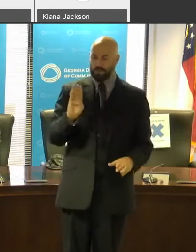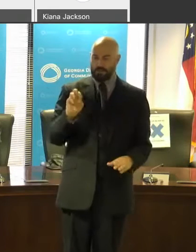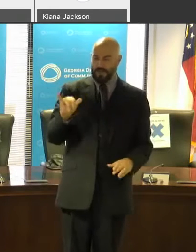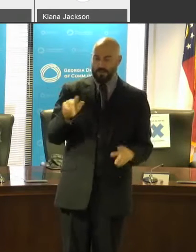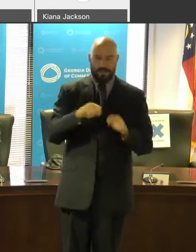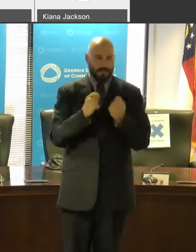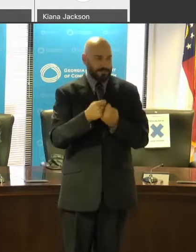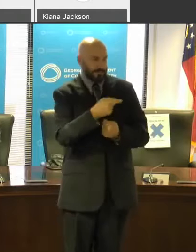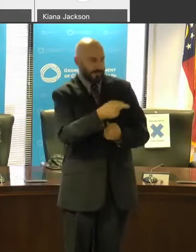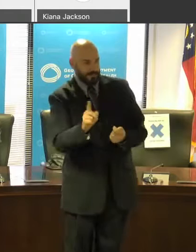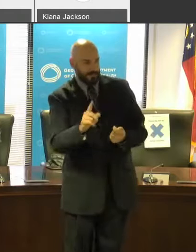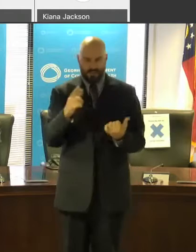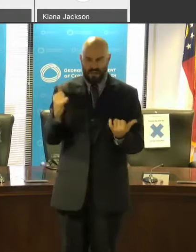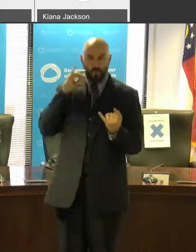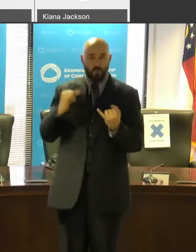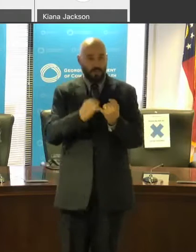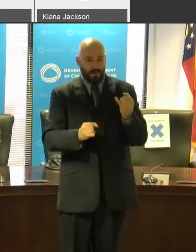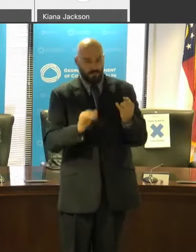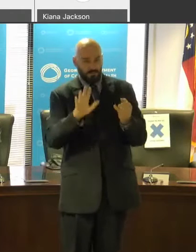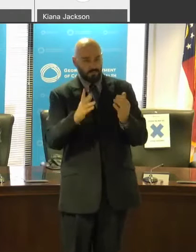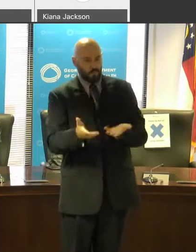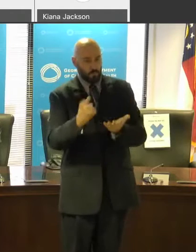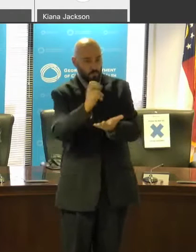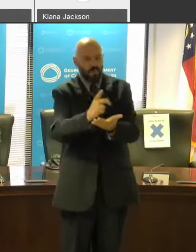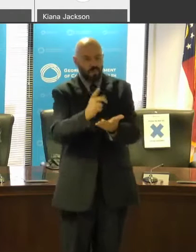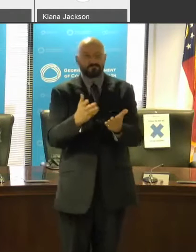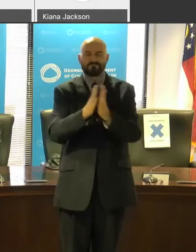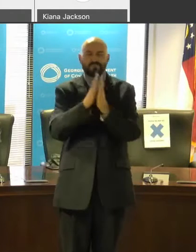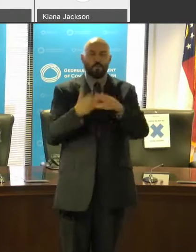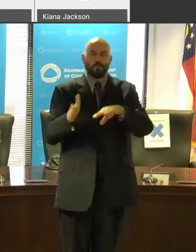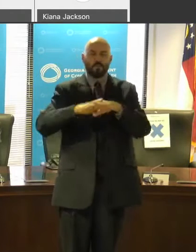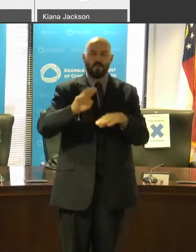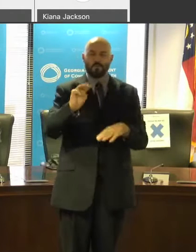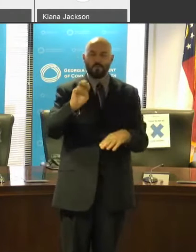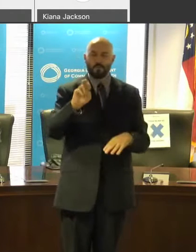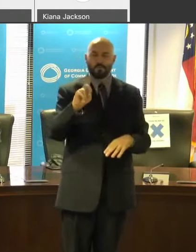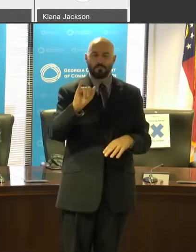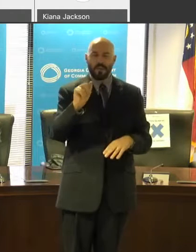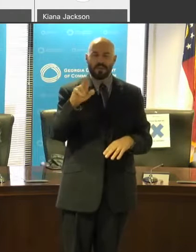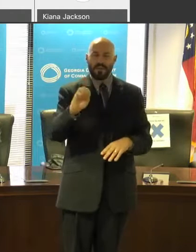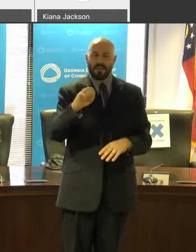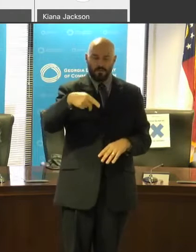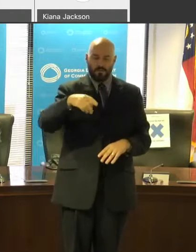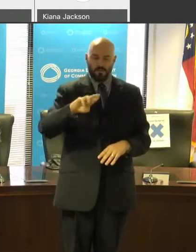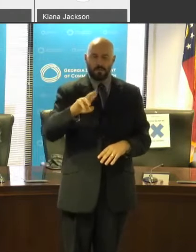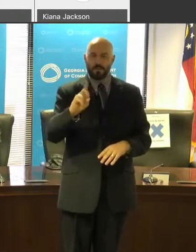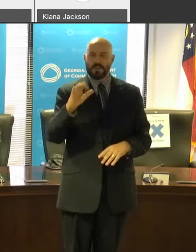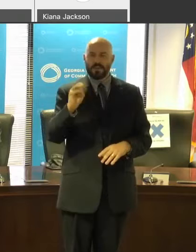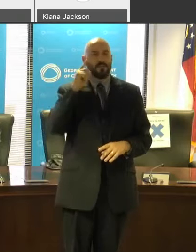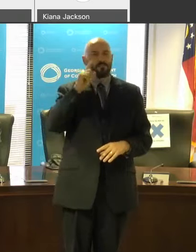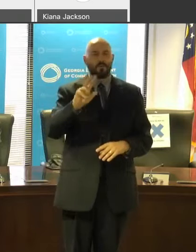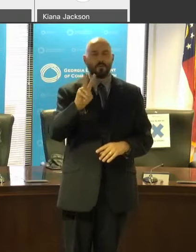approval a request to increase the Medicare per diem for the nursing home mechanical ventilator care with an effective date of July